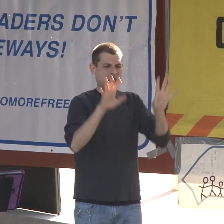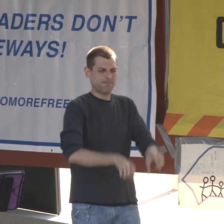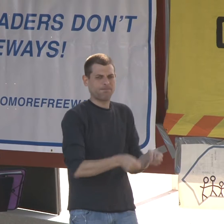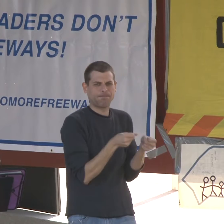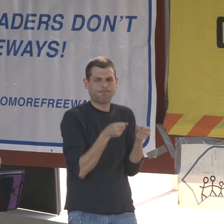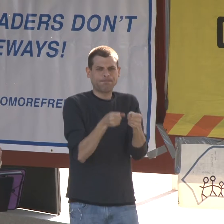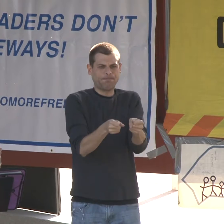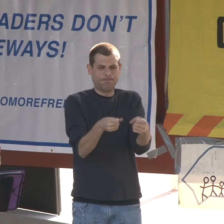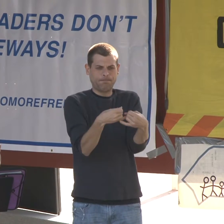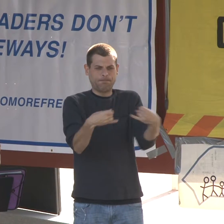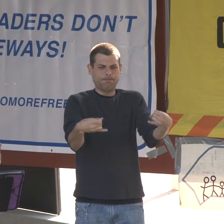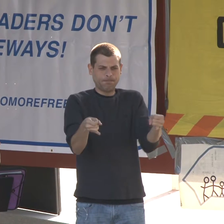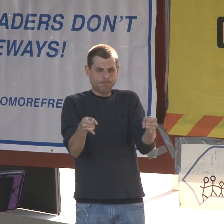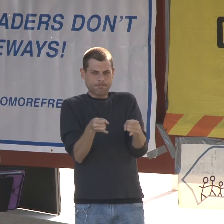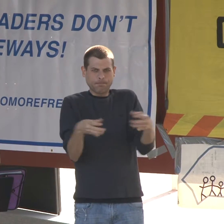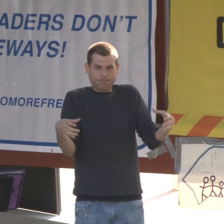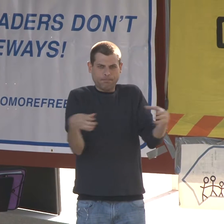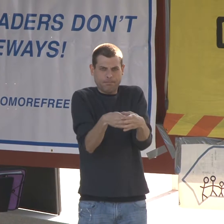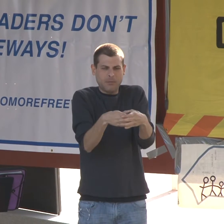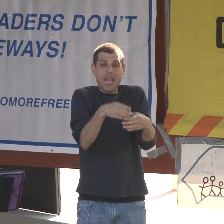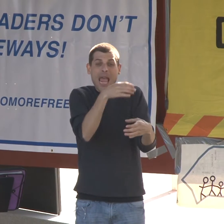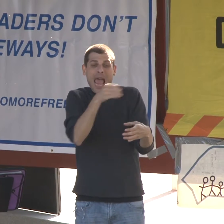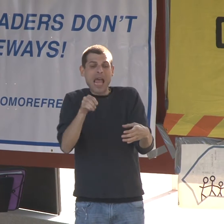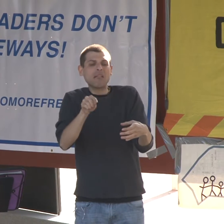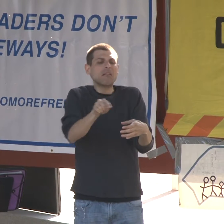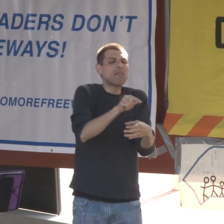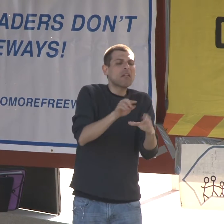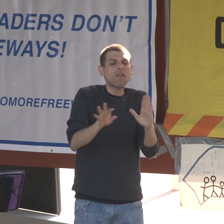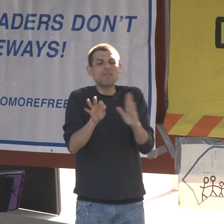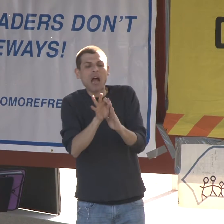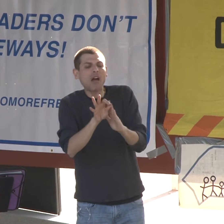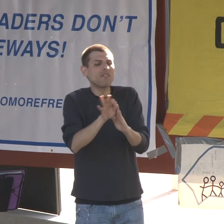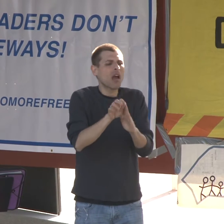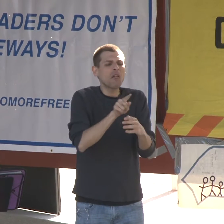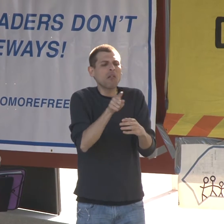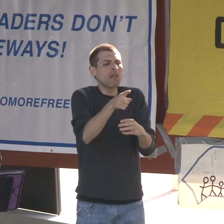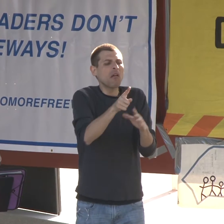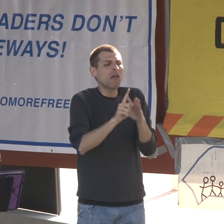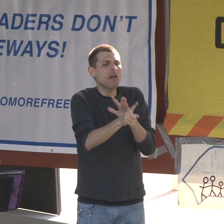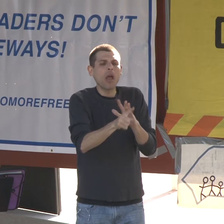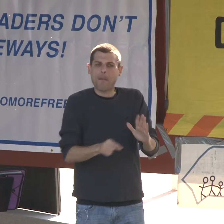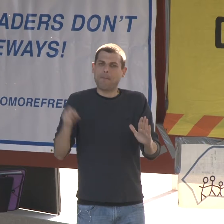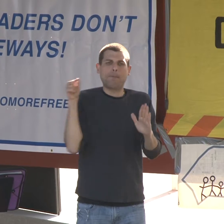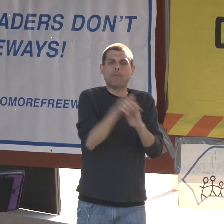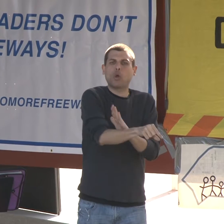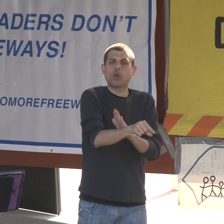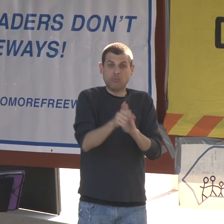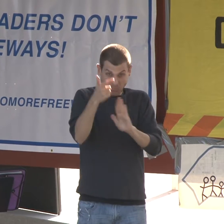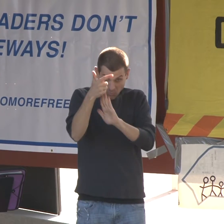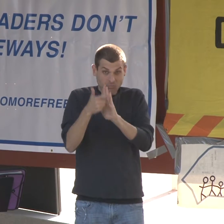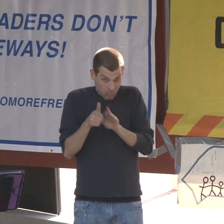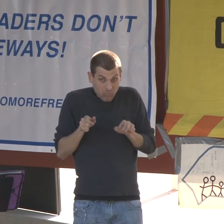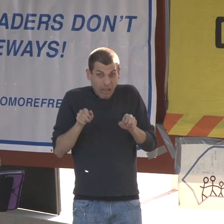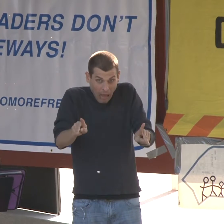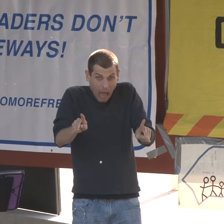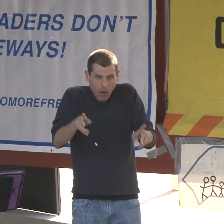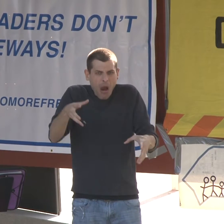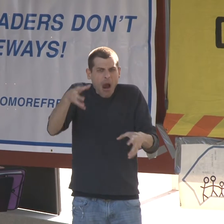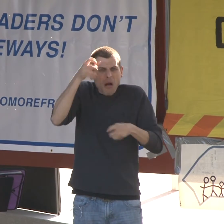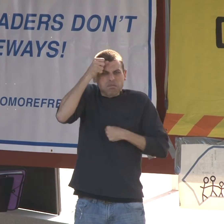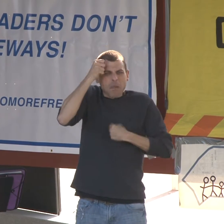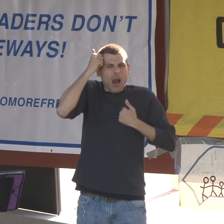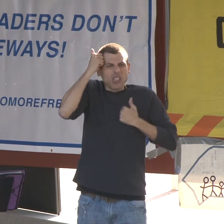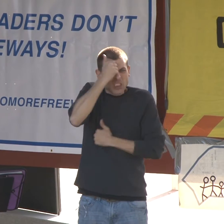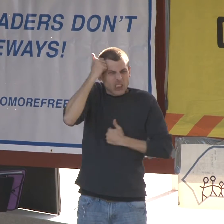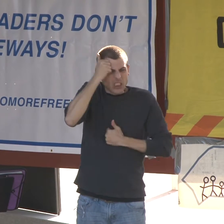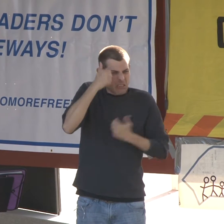and they were free to murder any native they found off reservation. They violently assimilated us into the